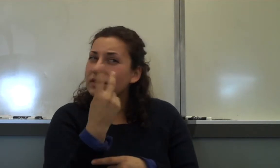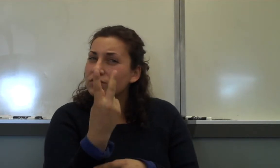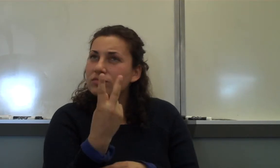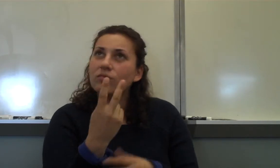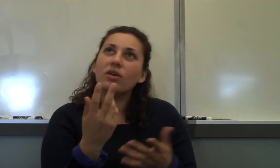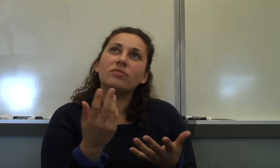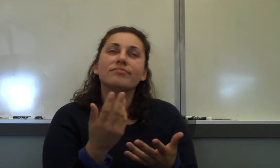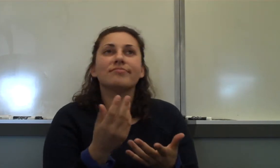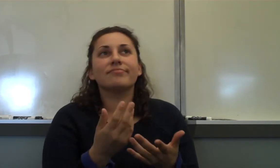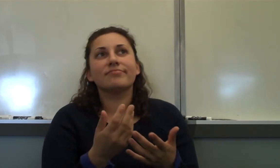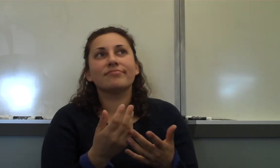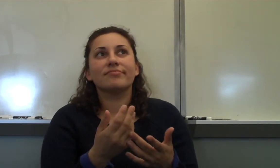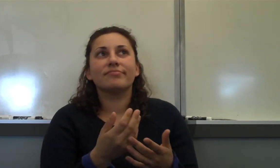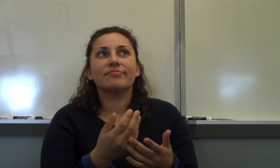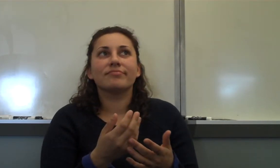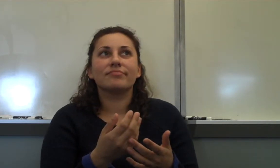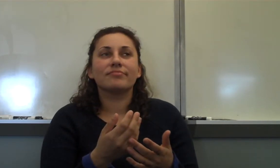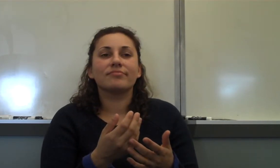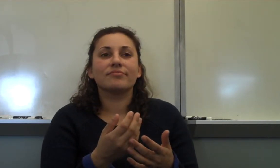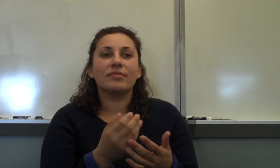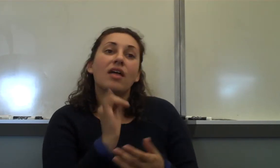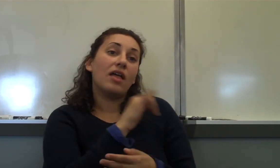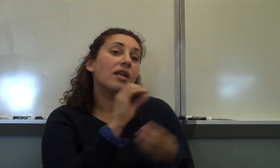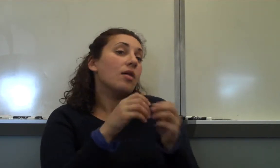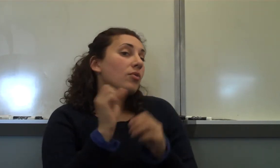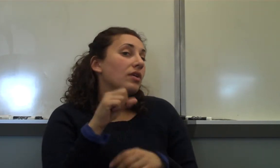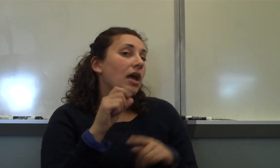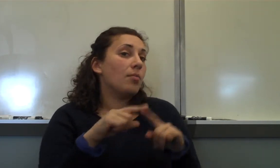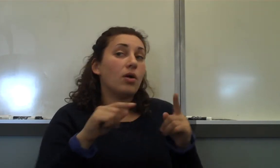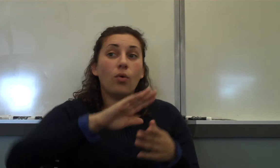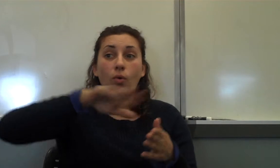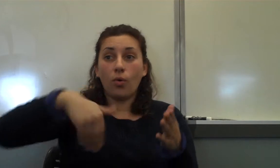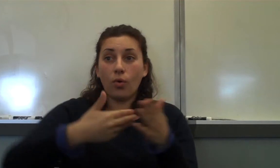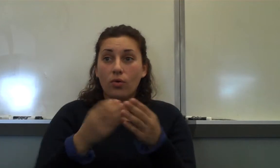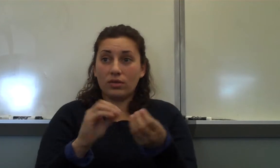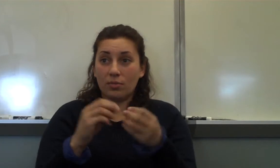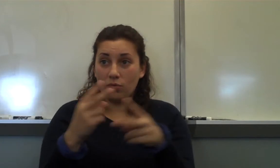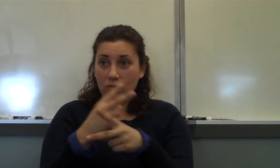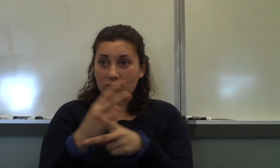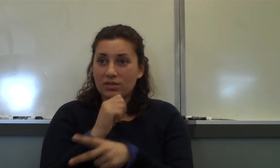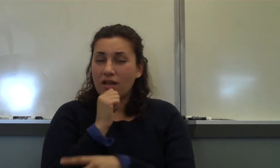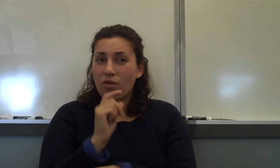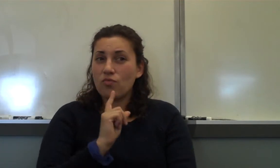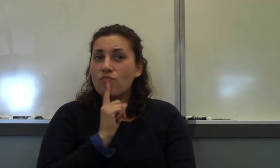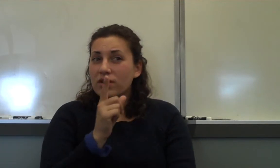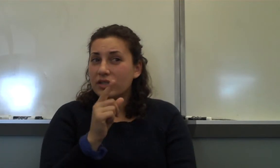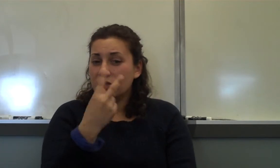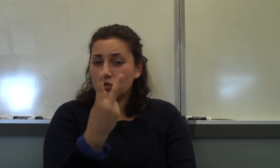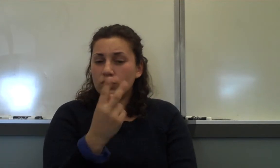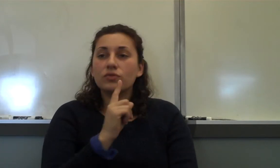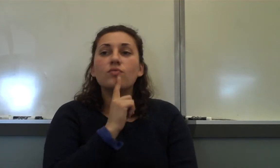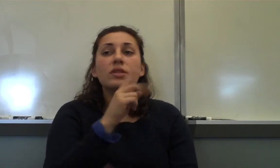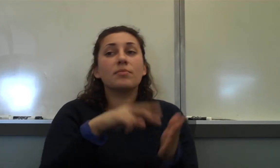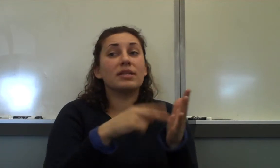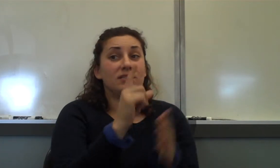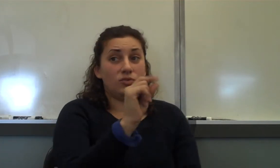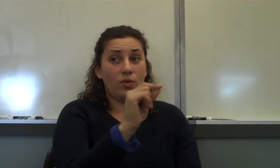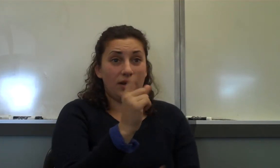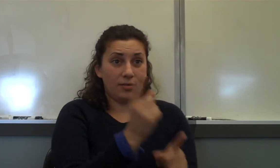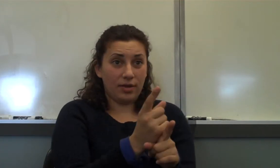this, it actually is in the decimal number. But in whole number multiplication, that's not really a 2, that's a 20, right? So we have to remember to shift this one